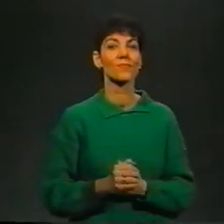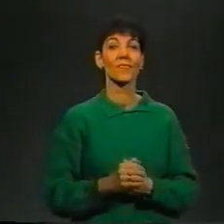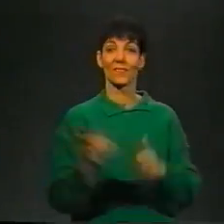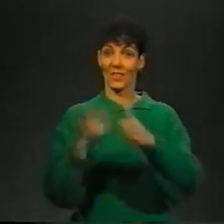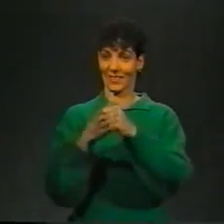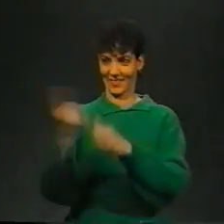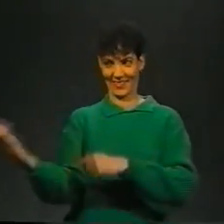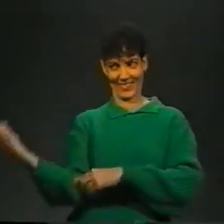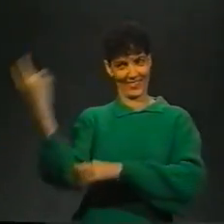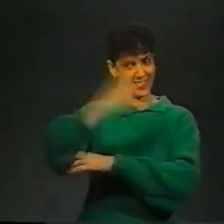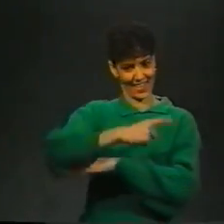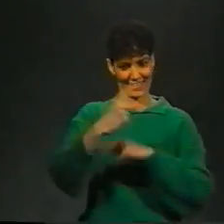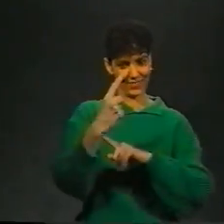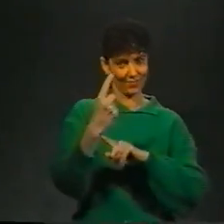subgroup.